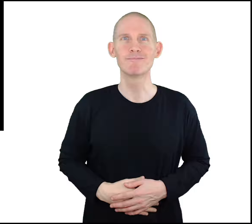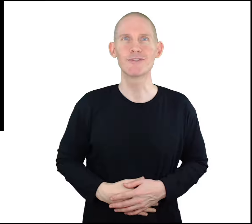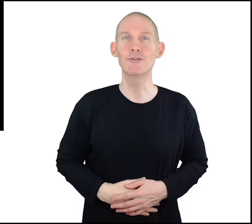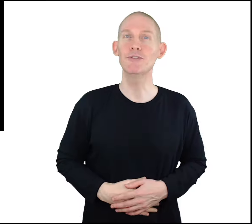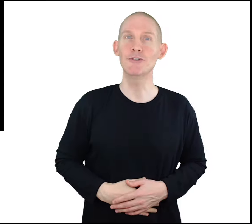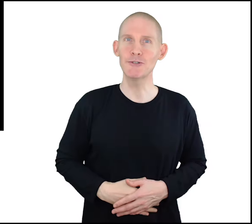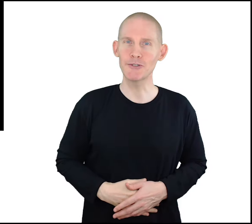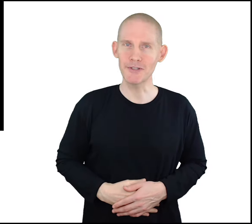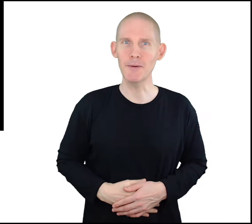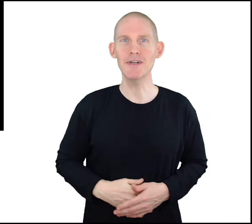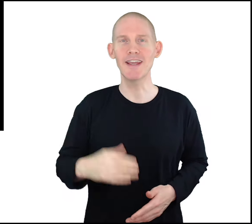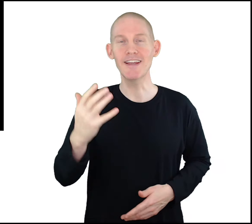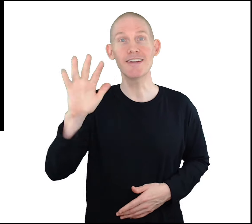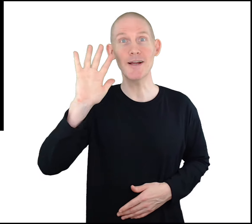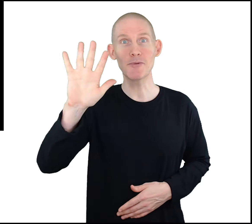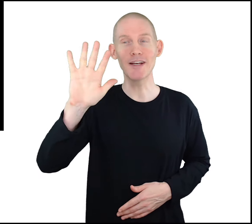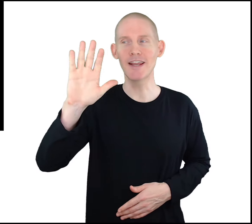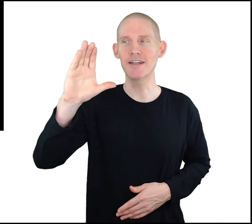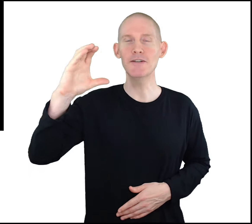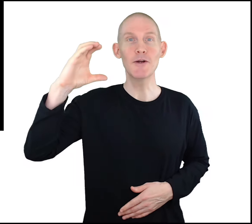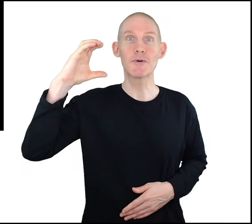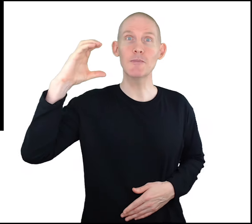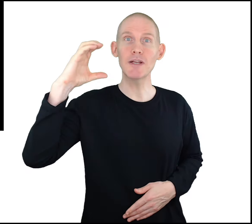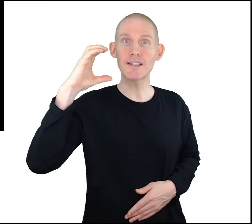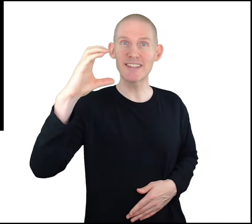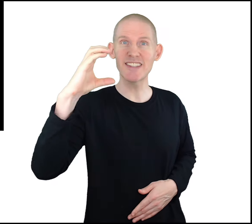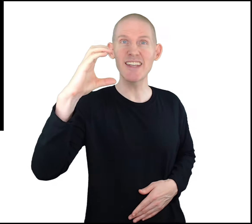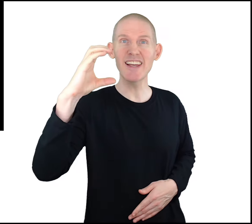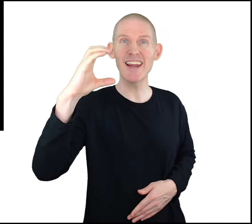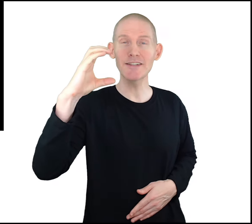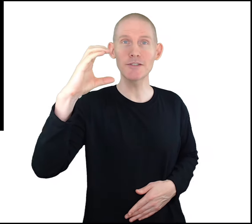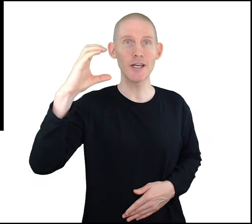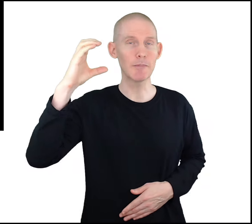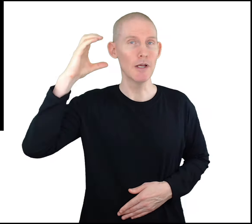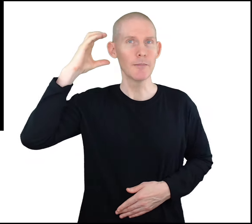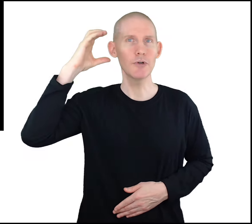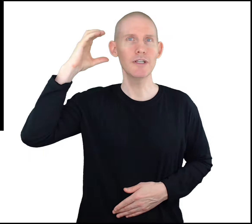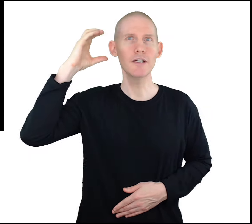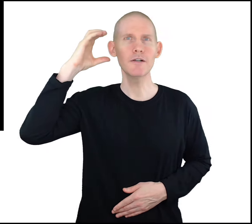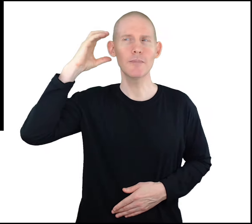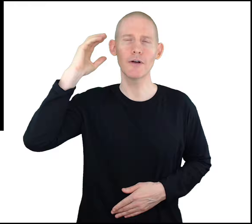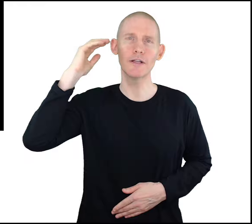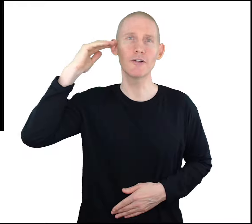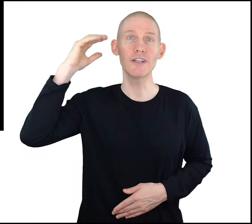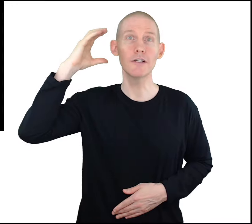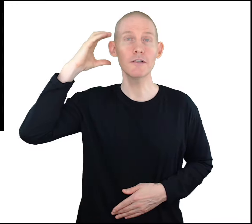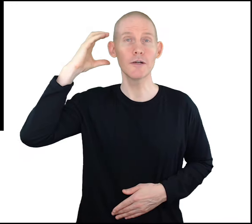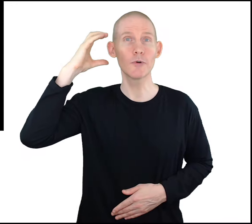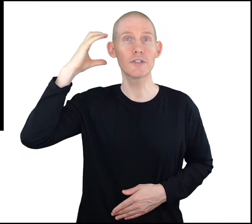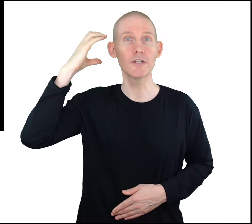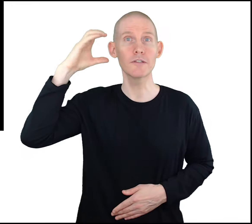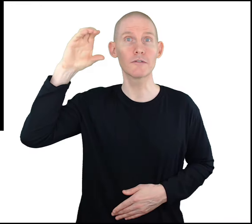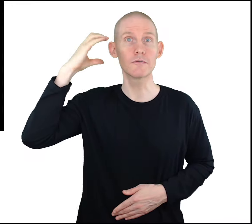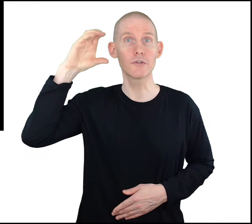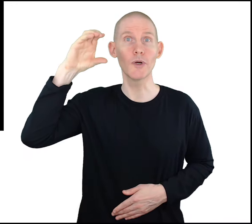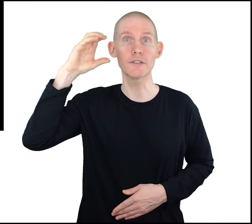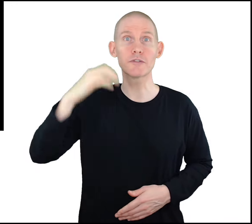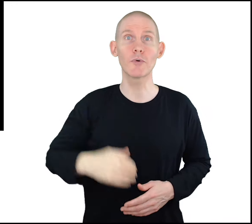You use your dominant hand. I'm right-handed. We're going to make this C hand shape. Put it here about at your ear, and we're just going to twist